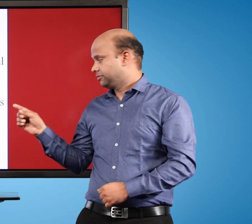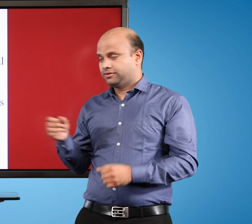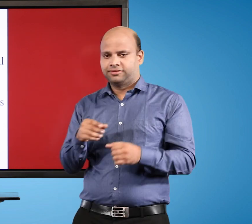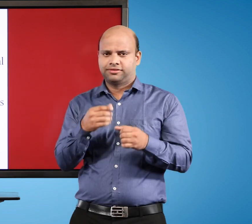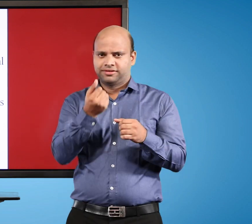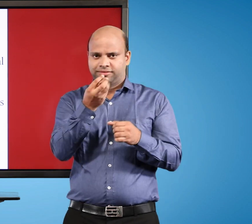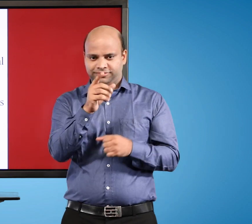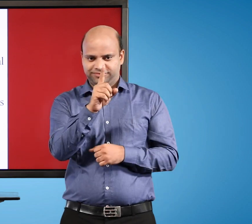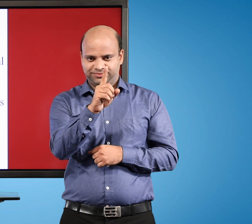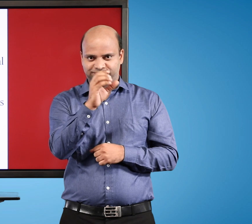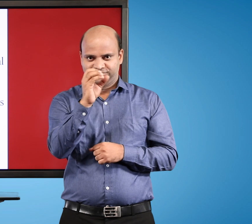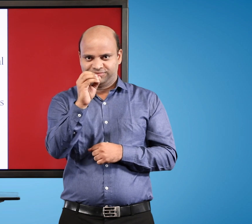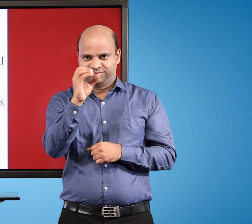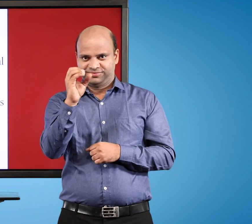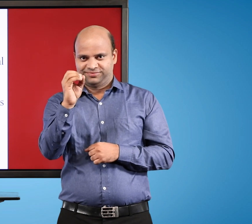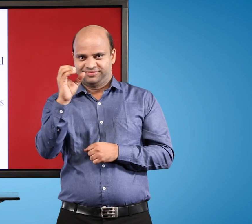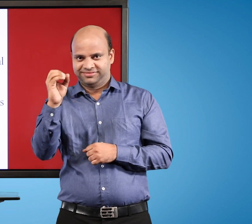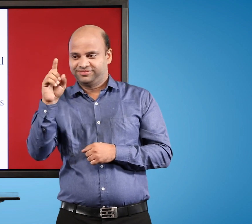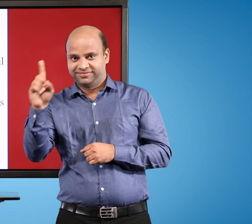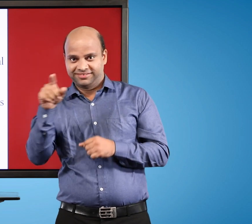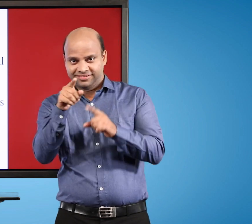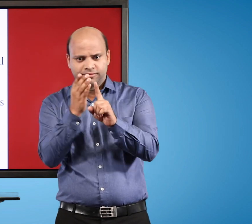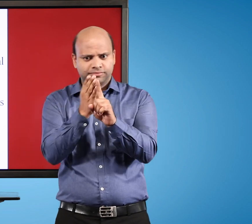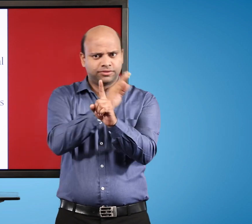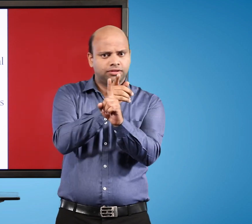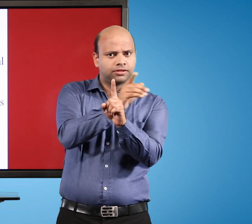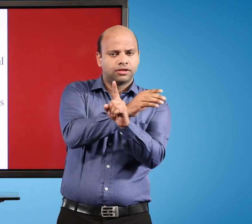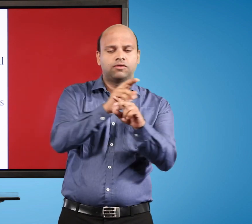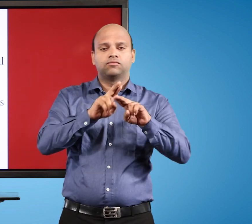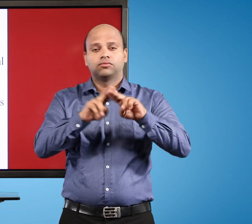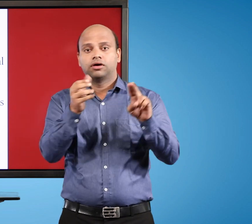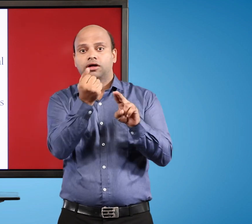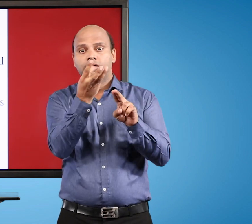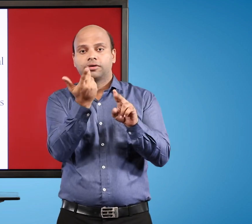Write the 3 whole numbers occurring just before 10,001.